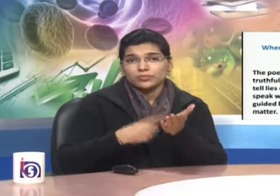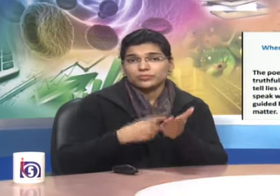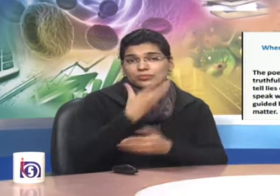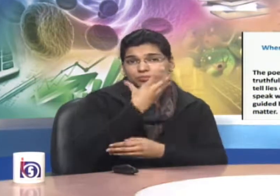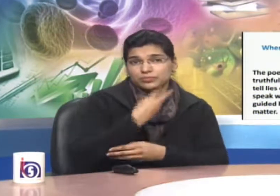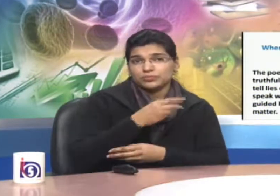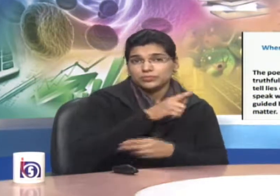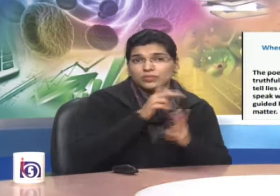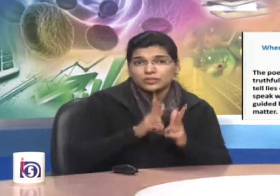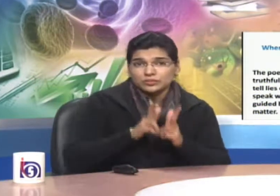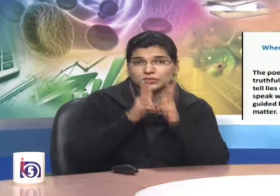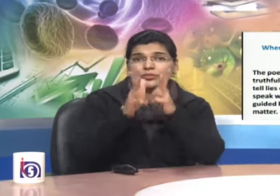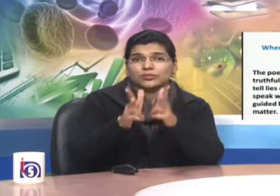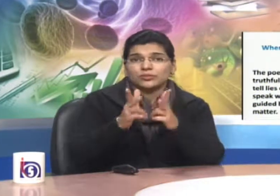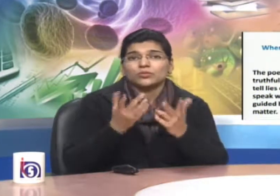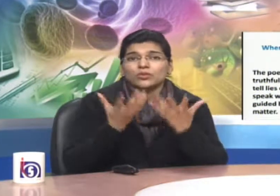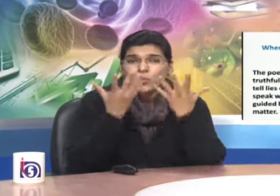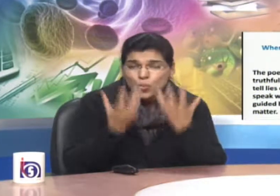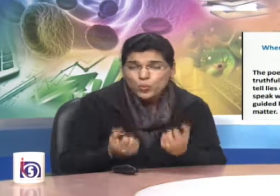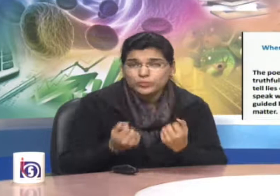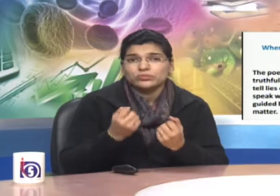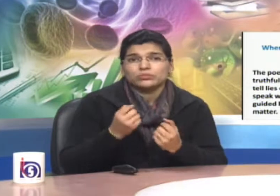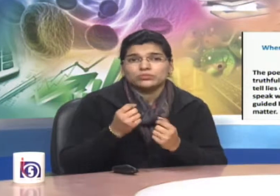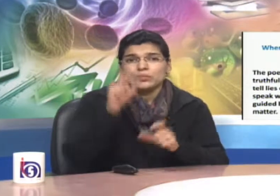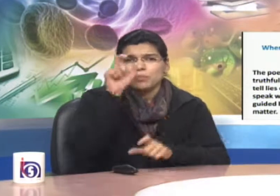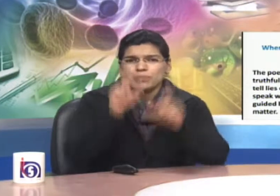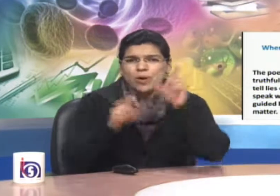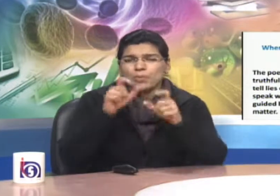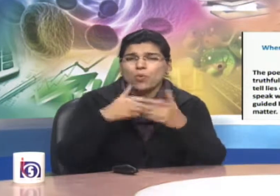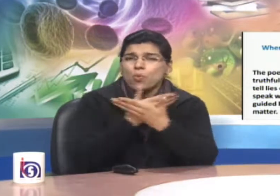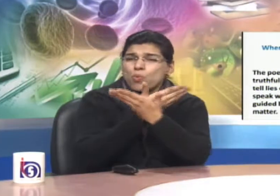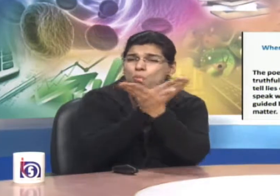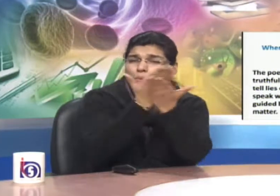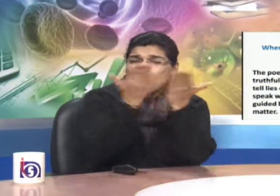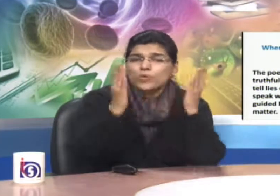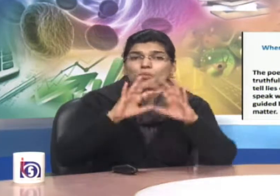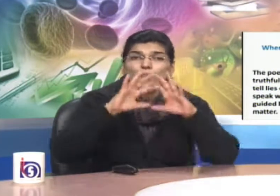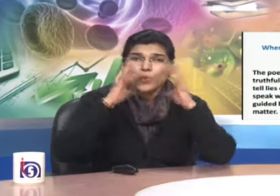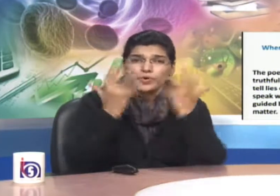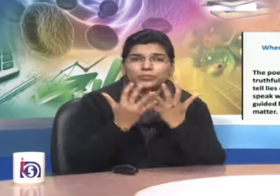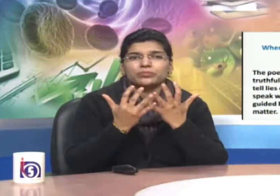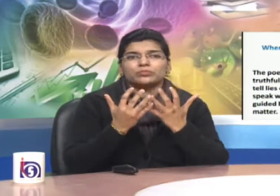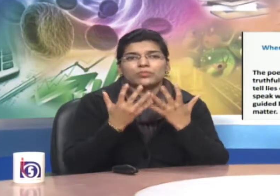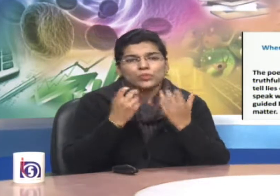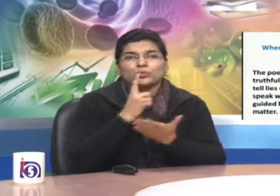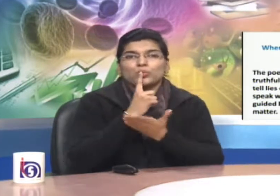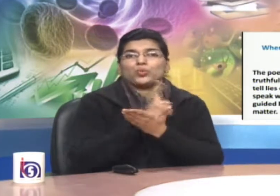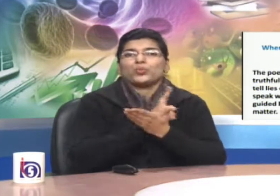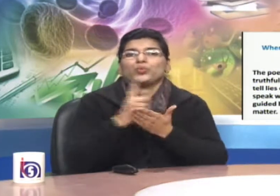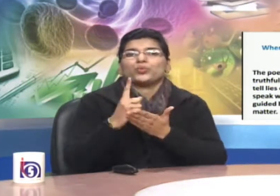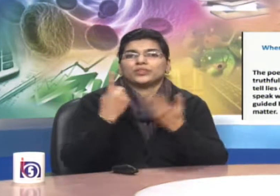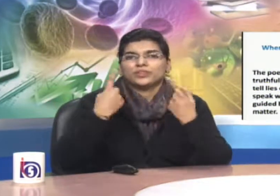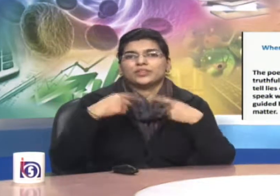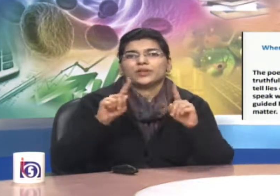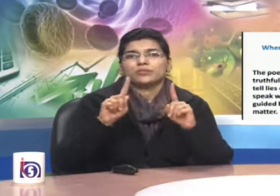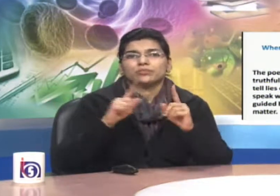Where words come out from the depth of truth, the poet wants his countrymen to be truthful